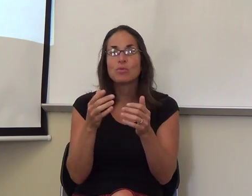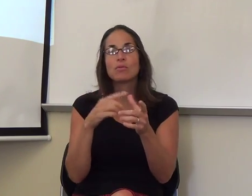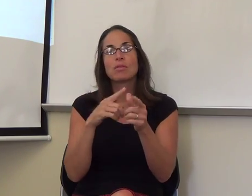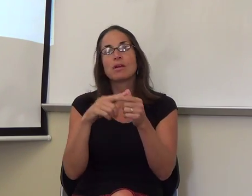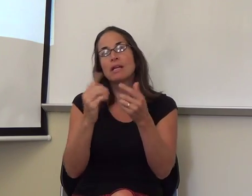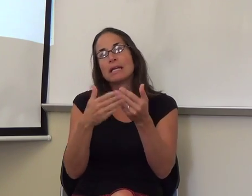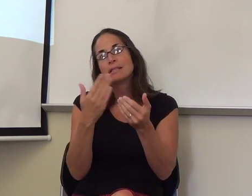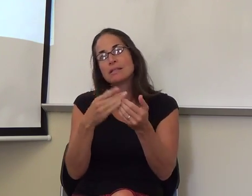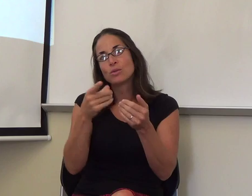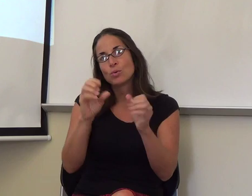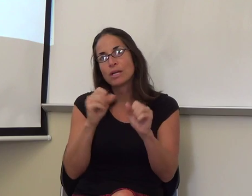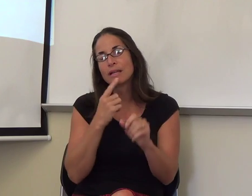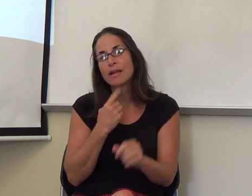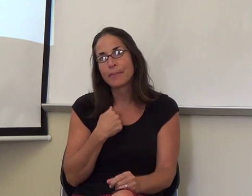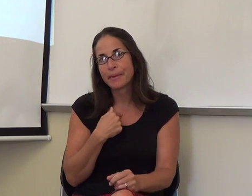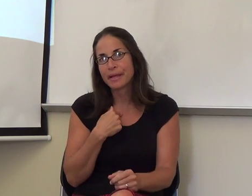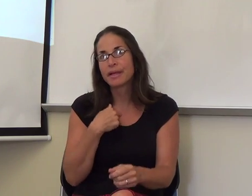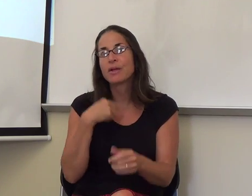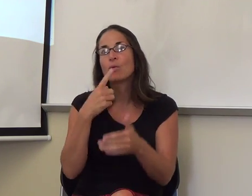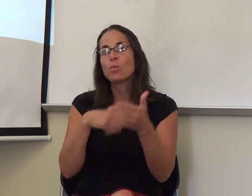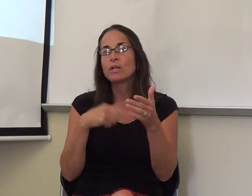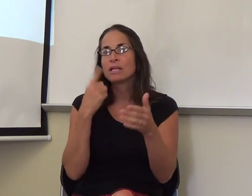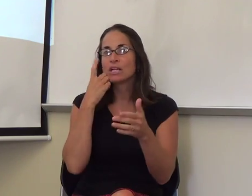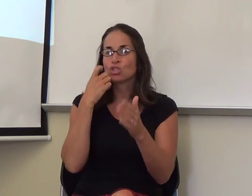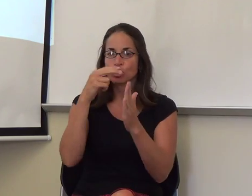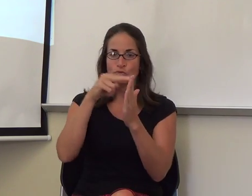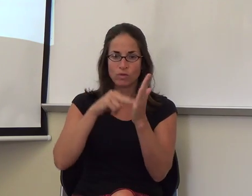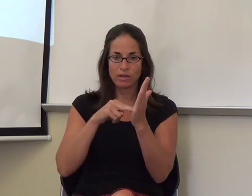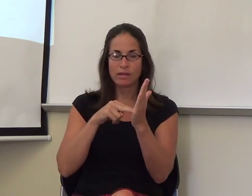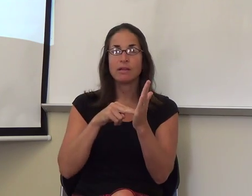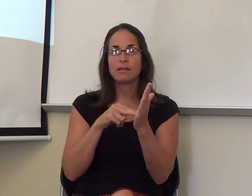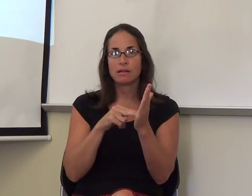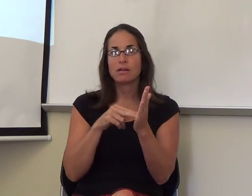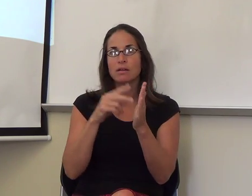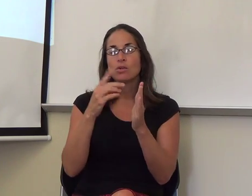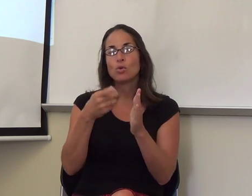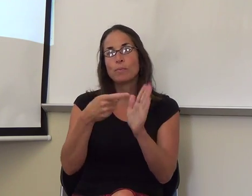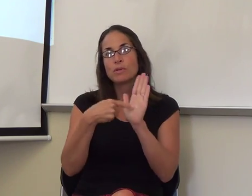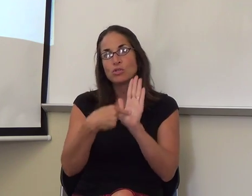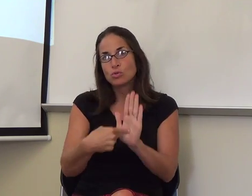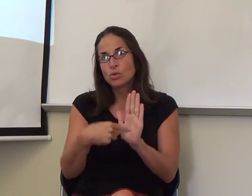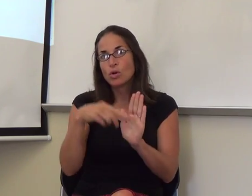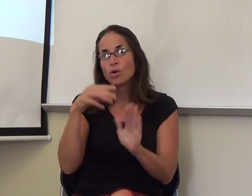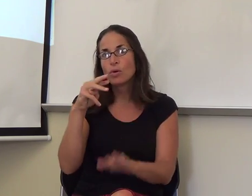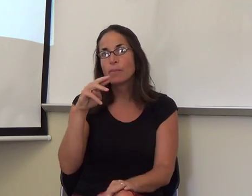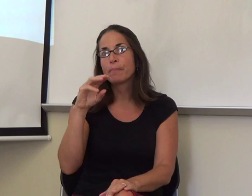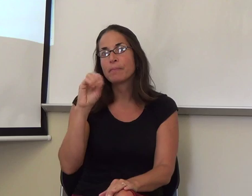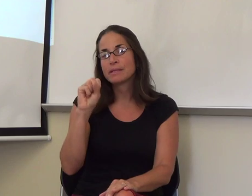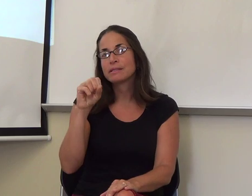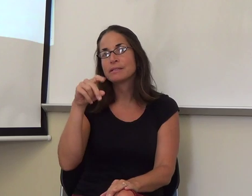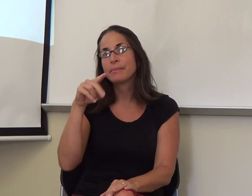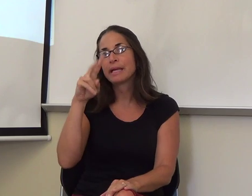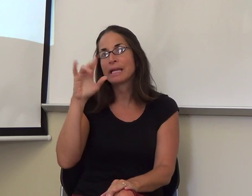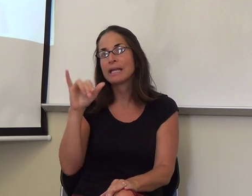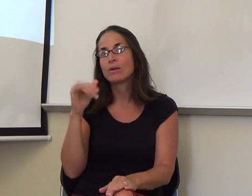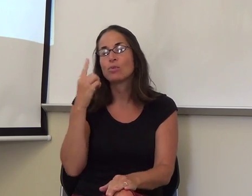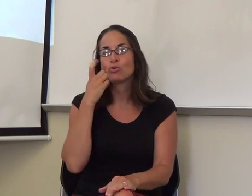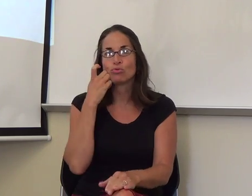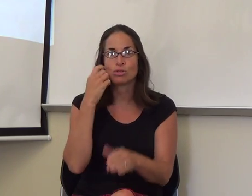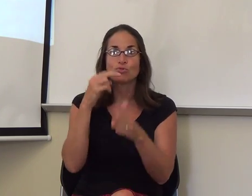me, what did I just read? I need to show Miss Penny that I understood what I just read. And if you've